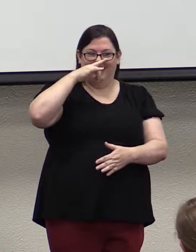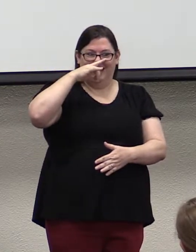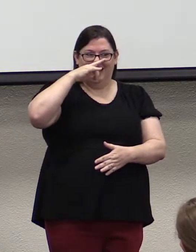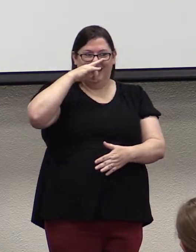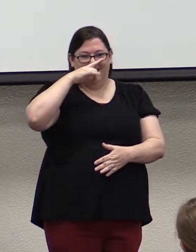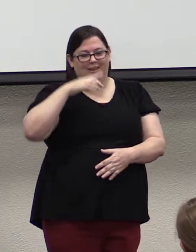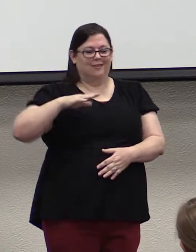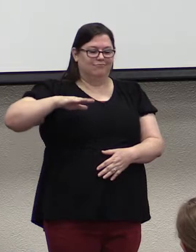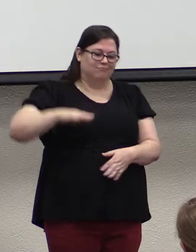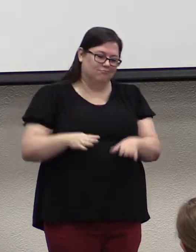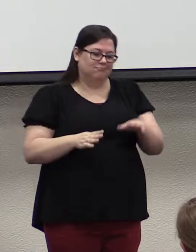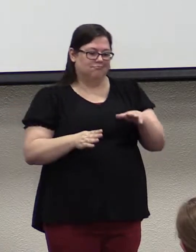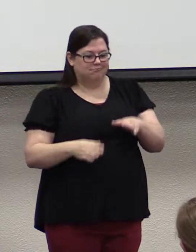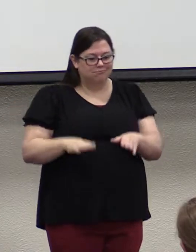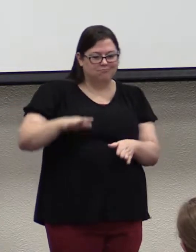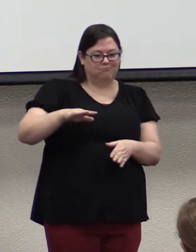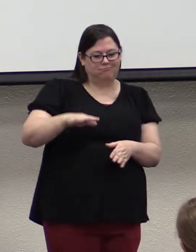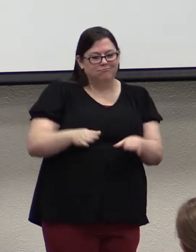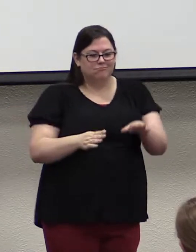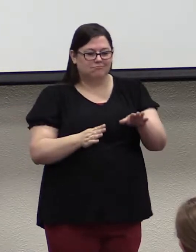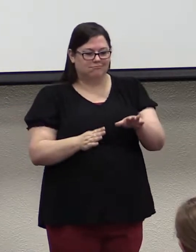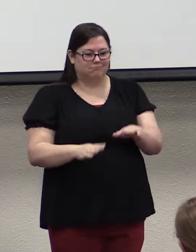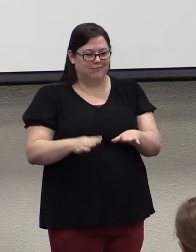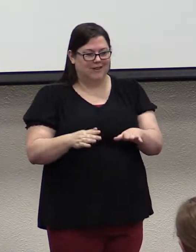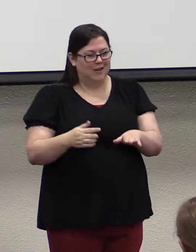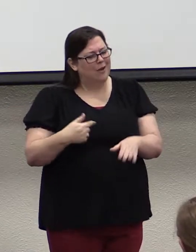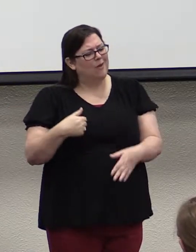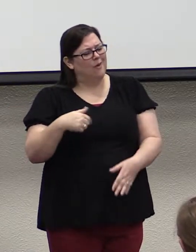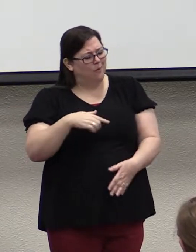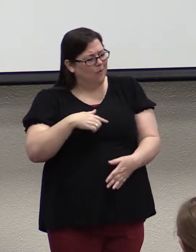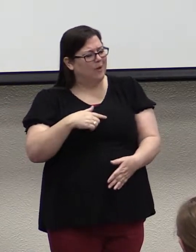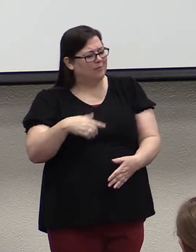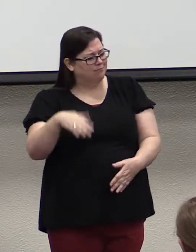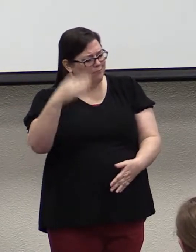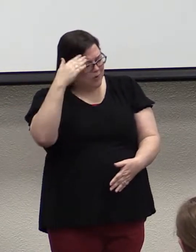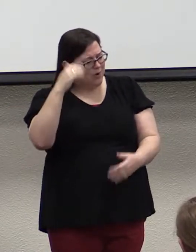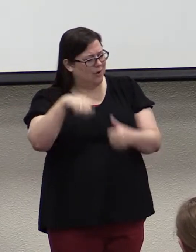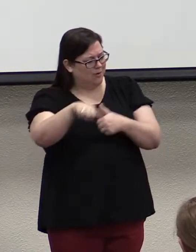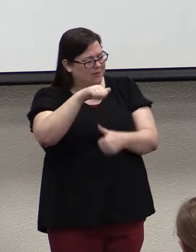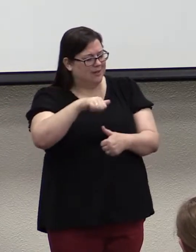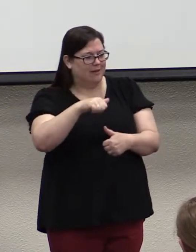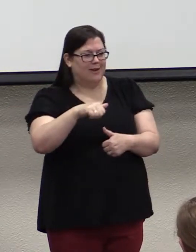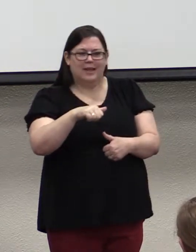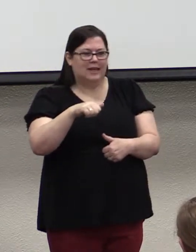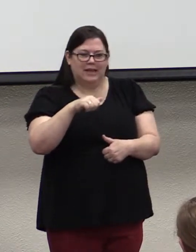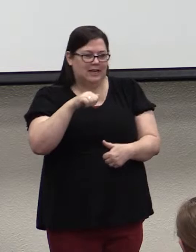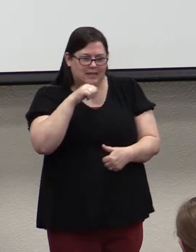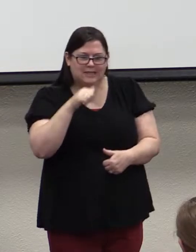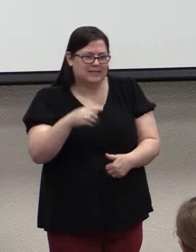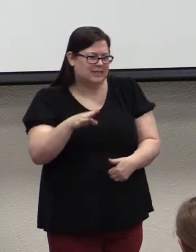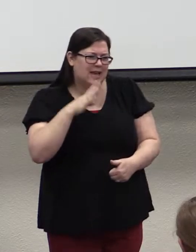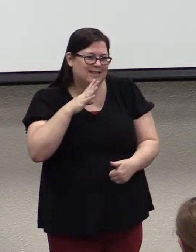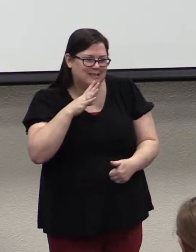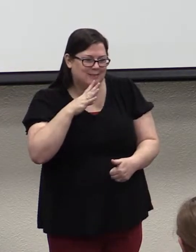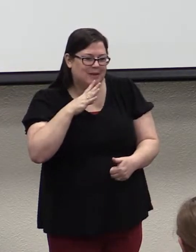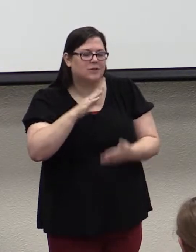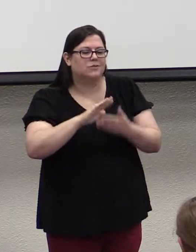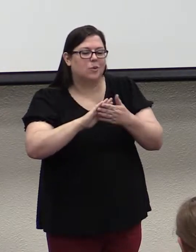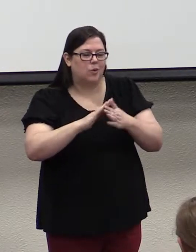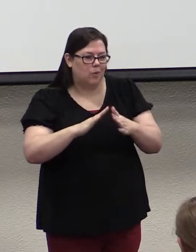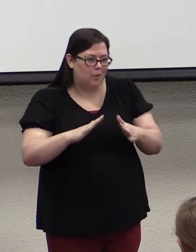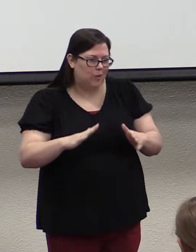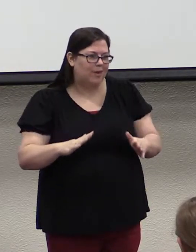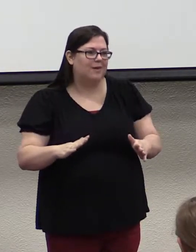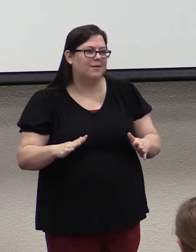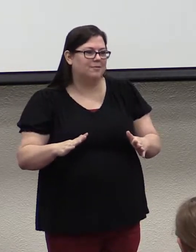meandered into the classroom. I got to know him. He's rather quiet. He's a man of many words, as we all know. Kolton